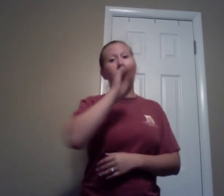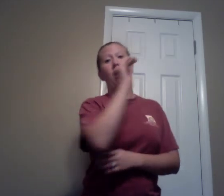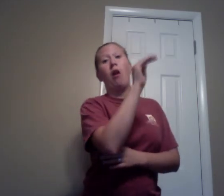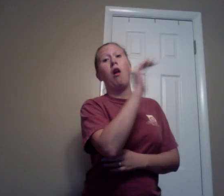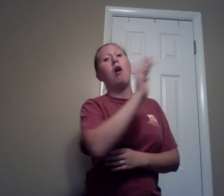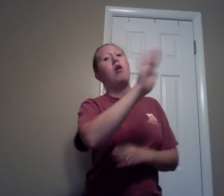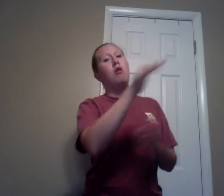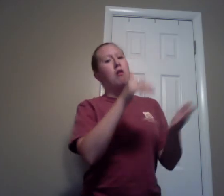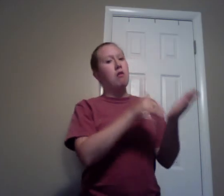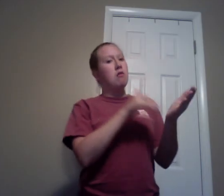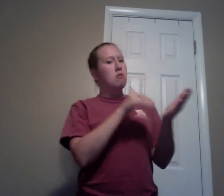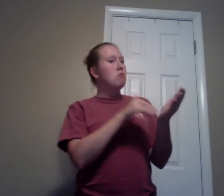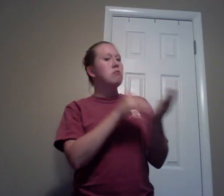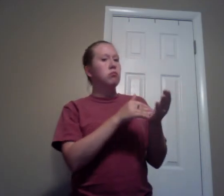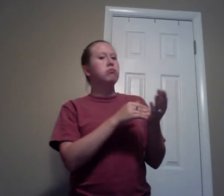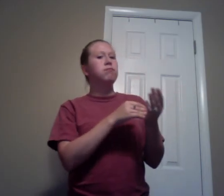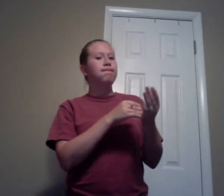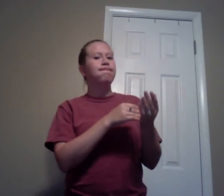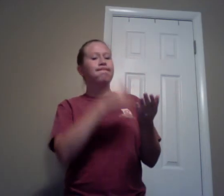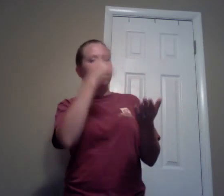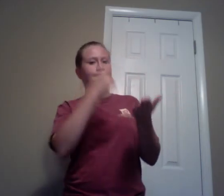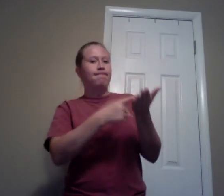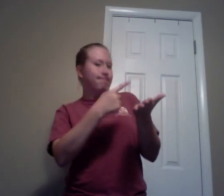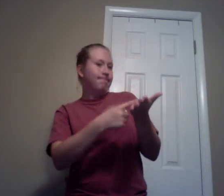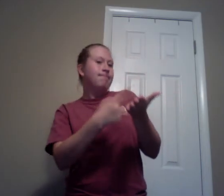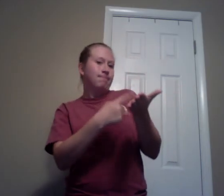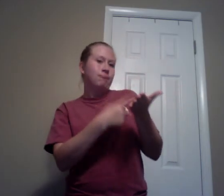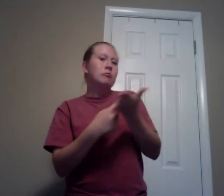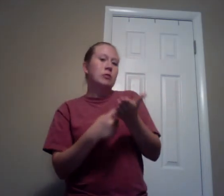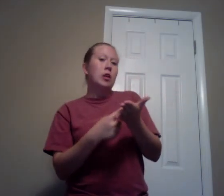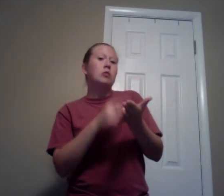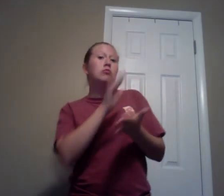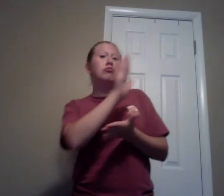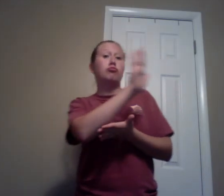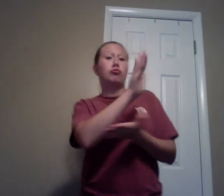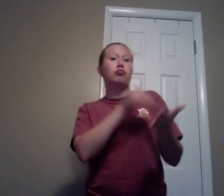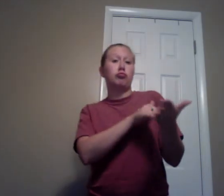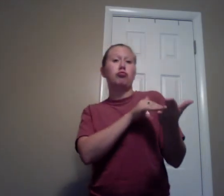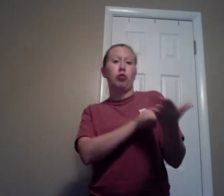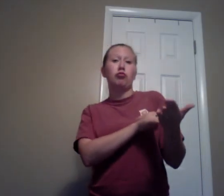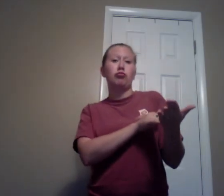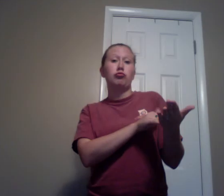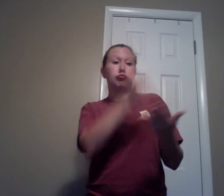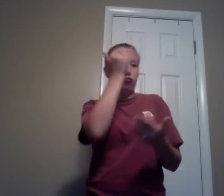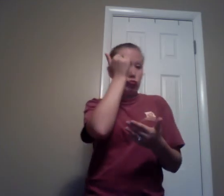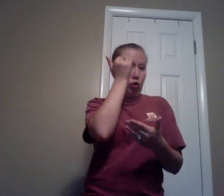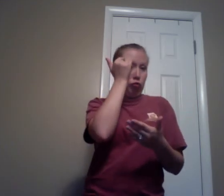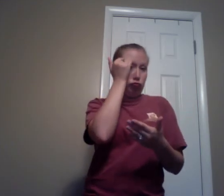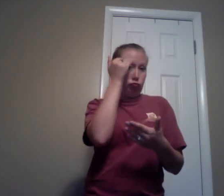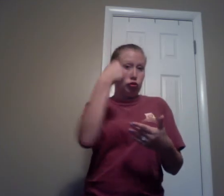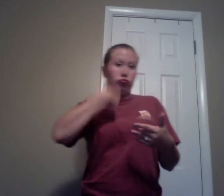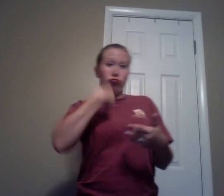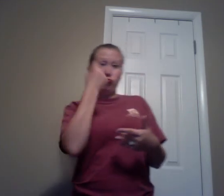have spoken with your physician and your endoscopy center so you know just what to do. Then you just need to go to